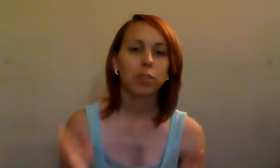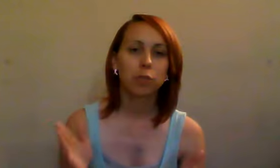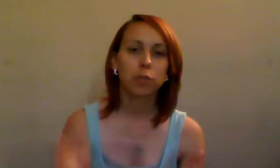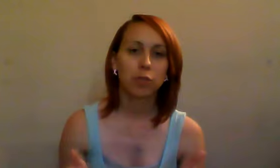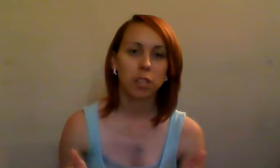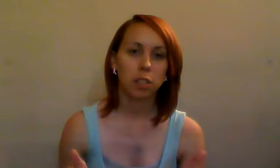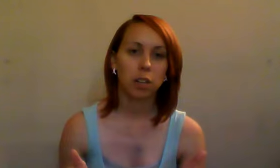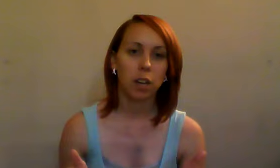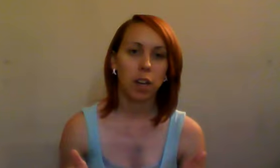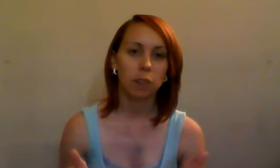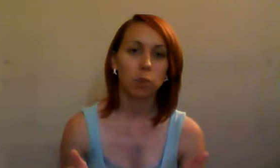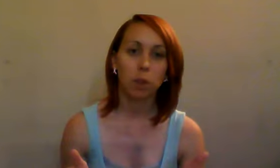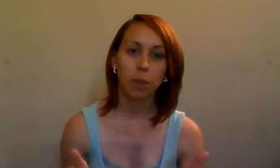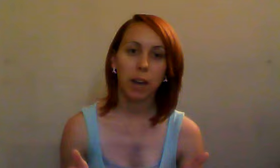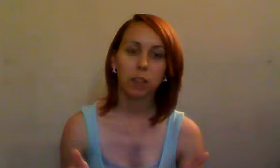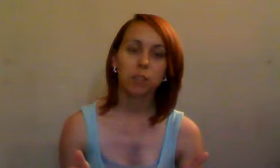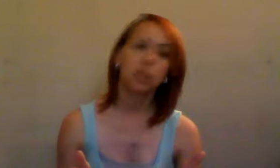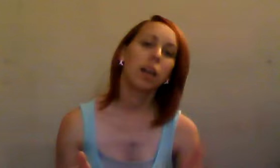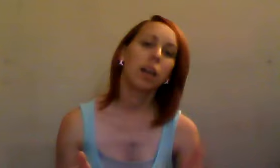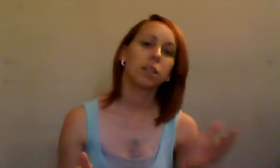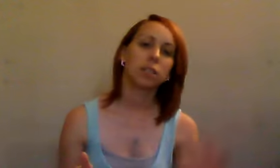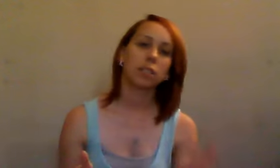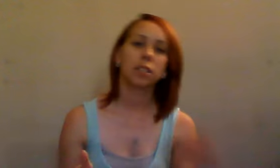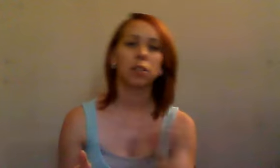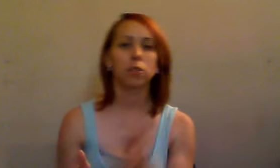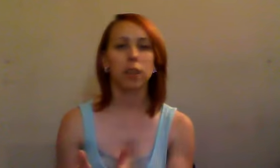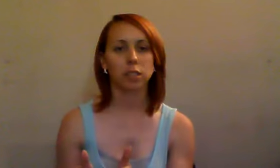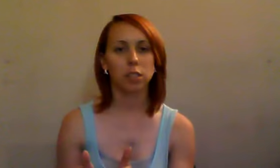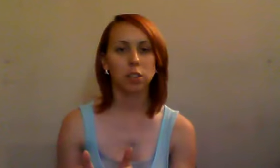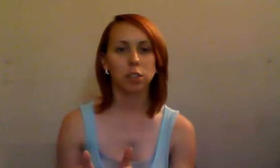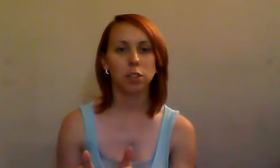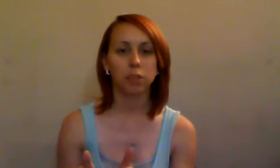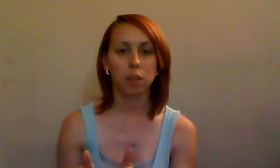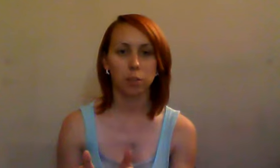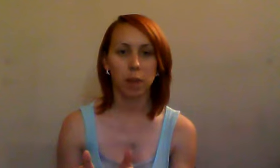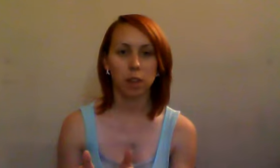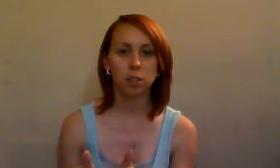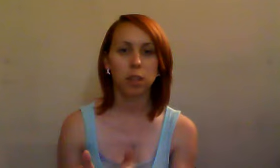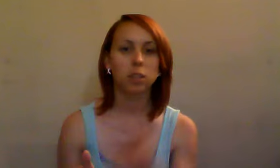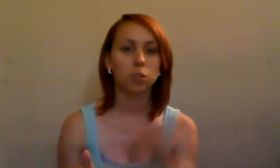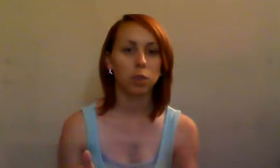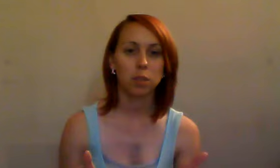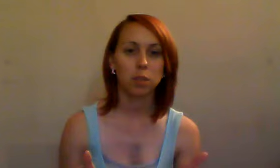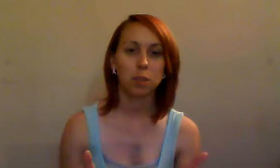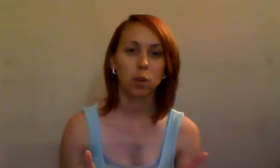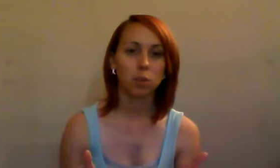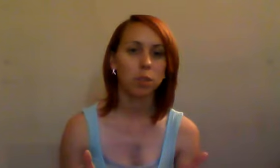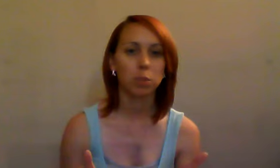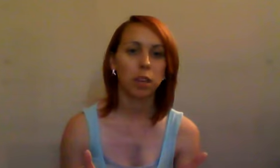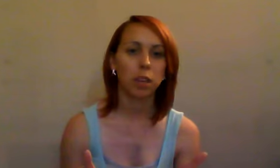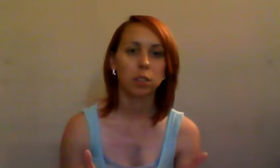through 15 are going to have one pattern, and then 16 through 19 are going to have another pattern, and then 20 is going to be a whole separate sign on its